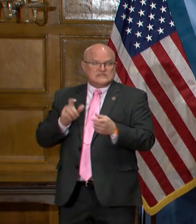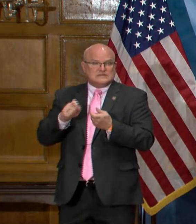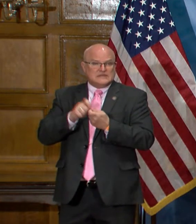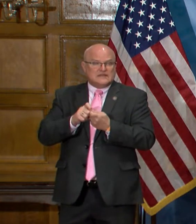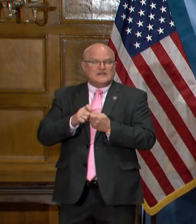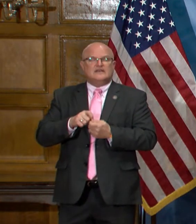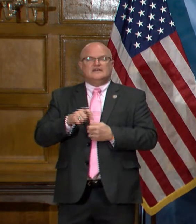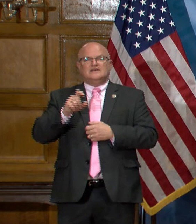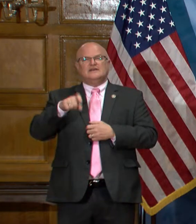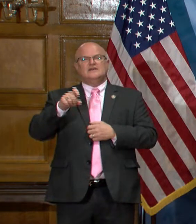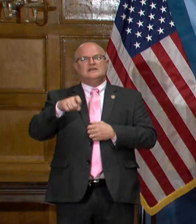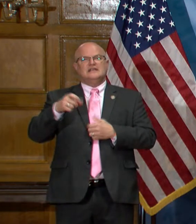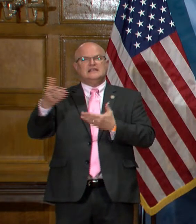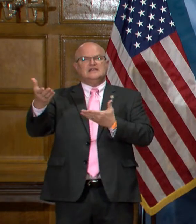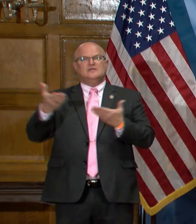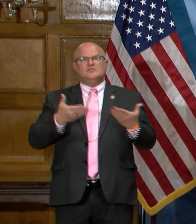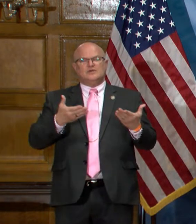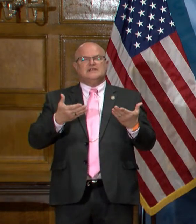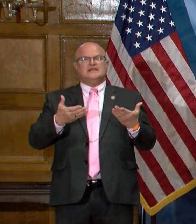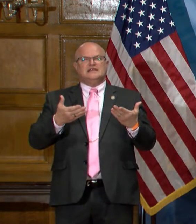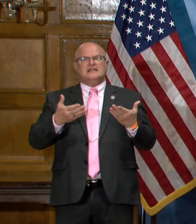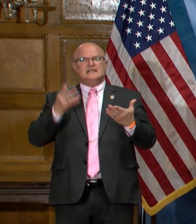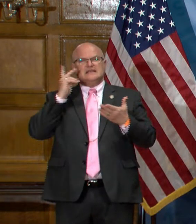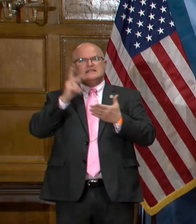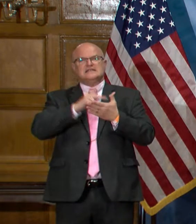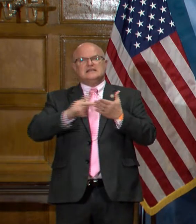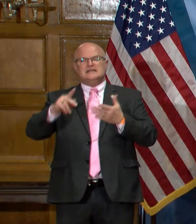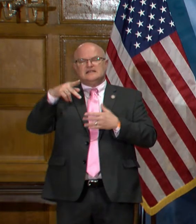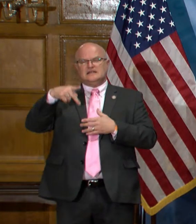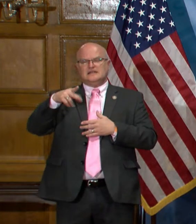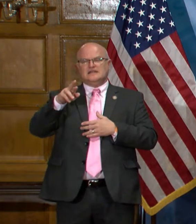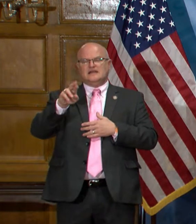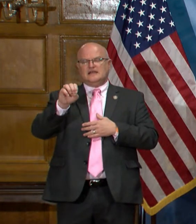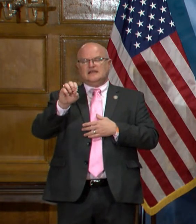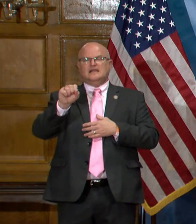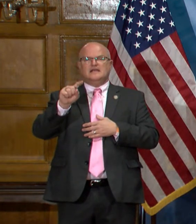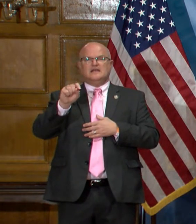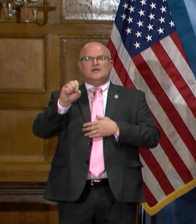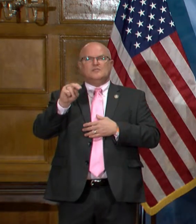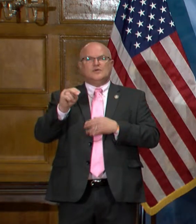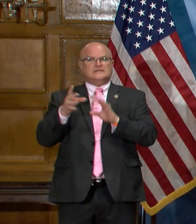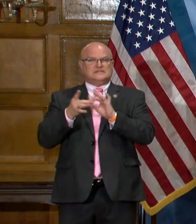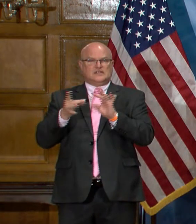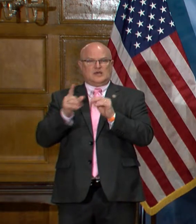probably need to bring in or have Secretary Preston to speak to it.